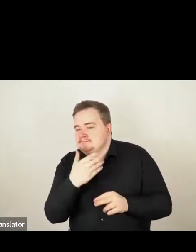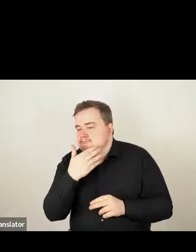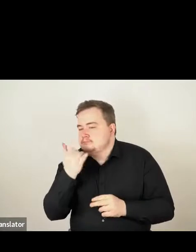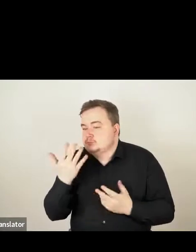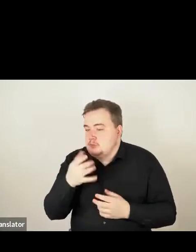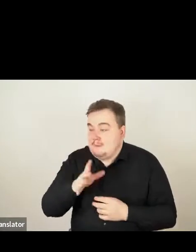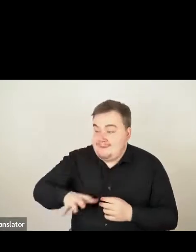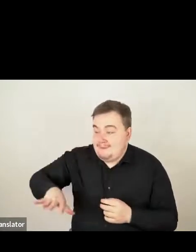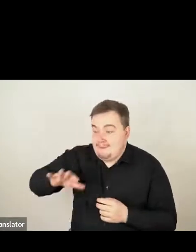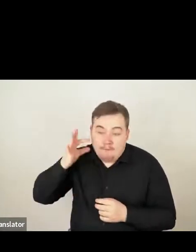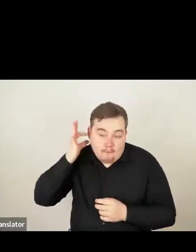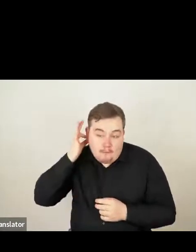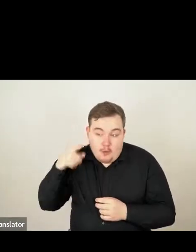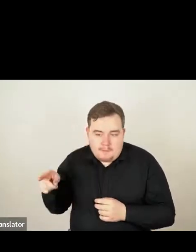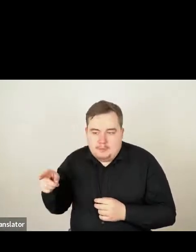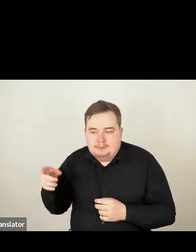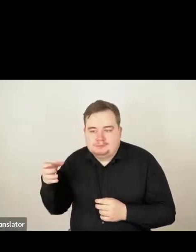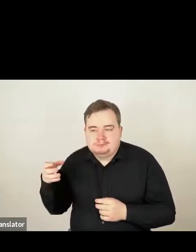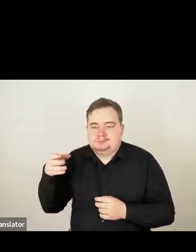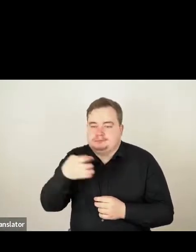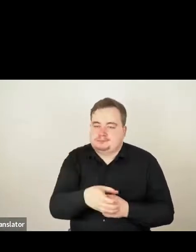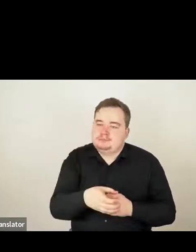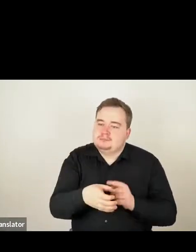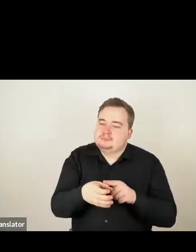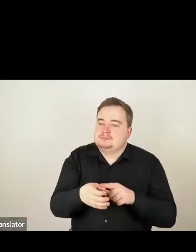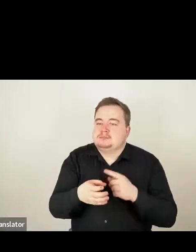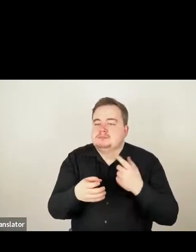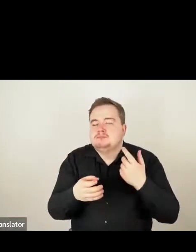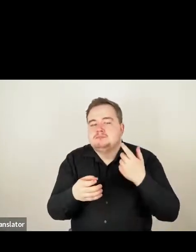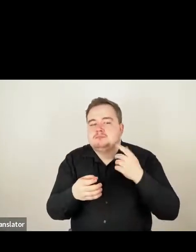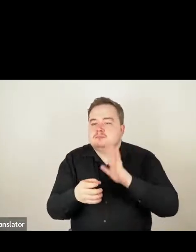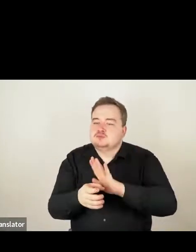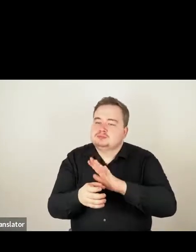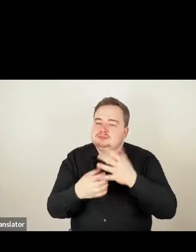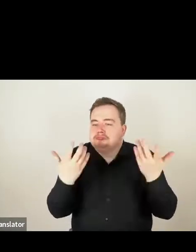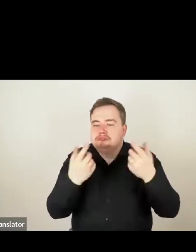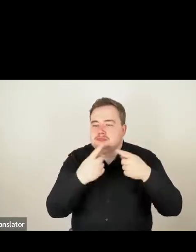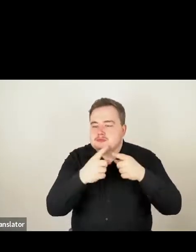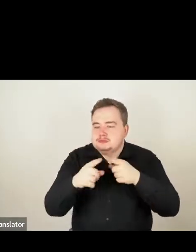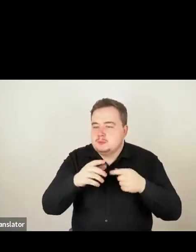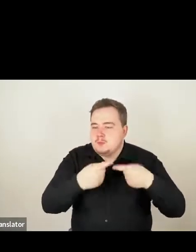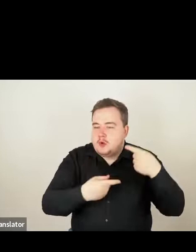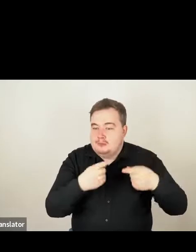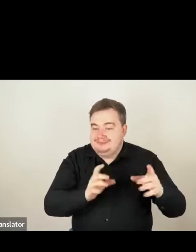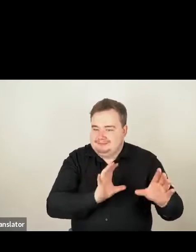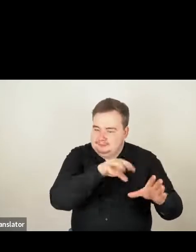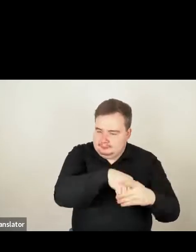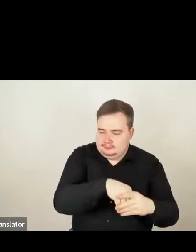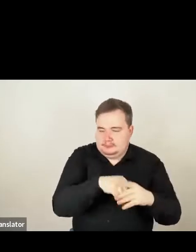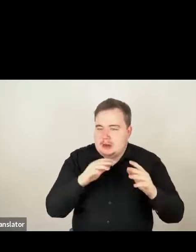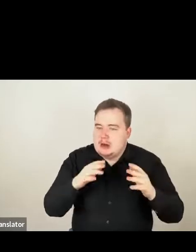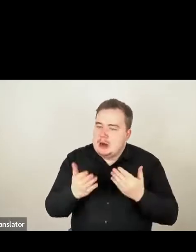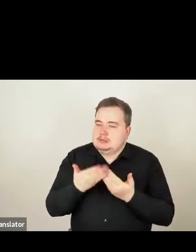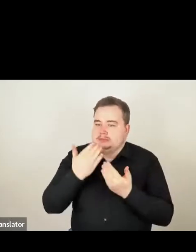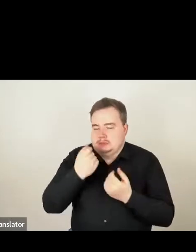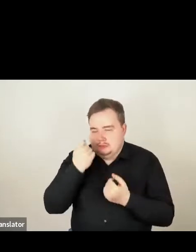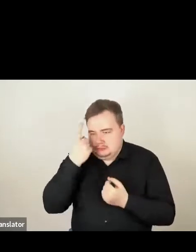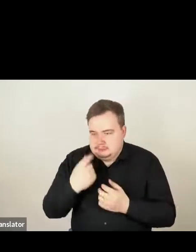of that has to be understood. Now, this is not to say that people go into politics for their own